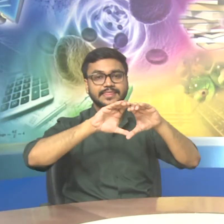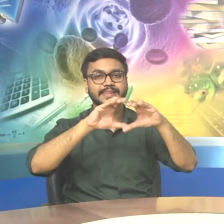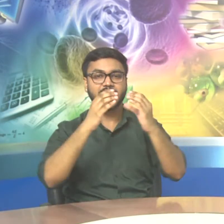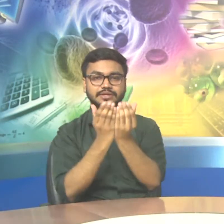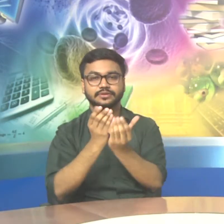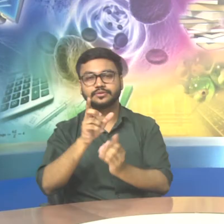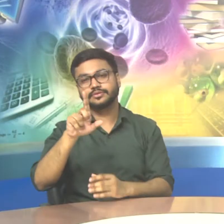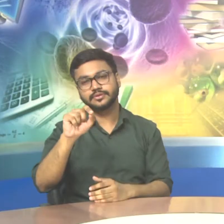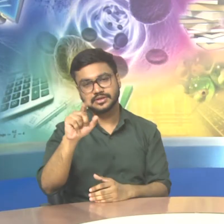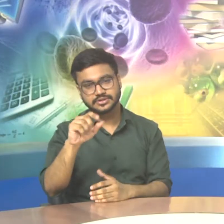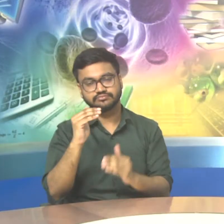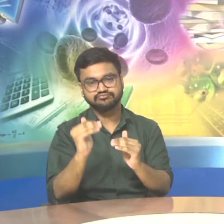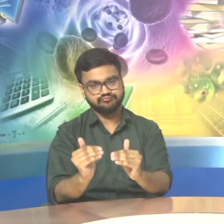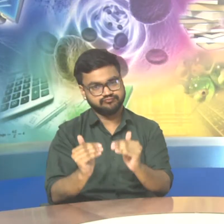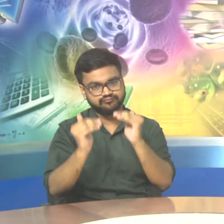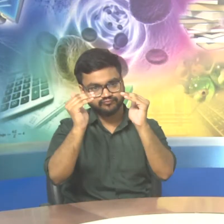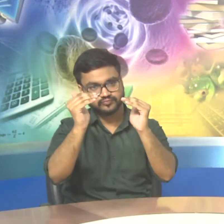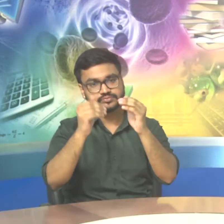Technology. Class 10th.